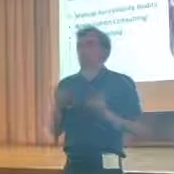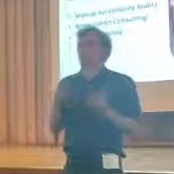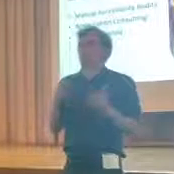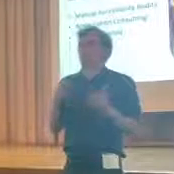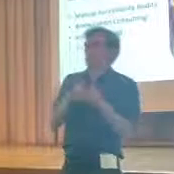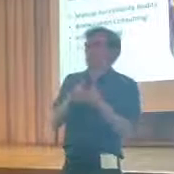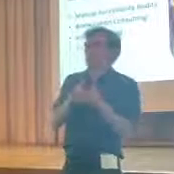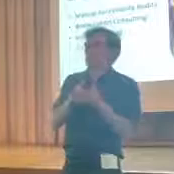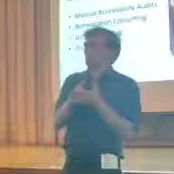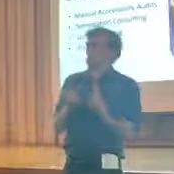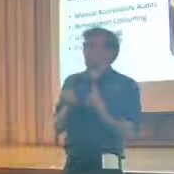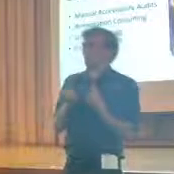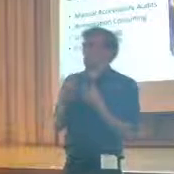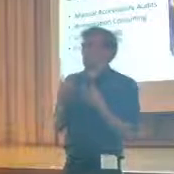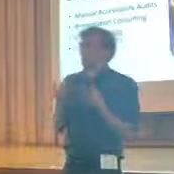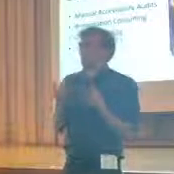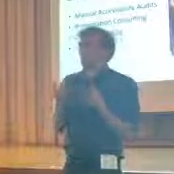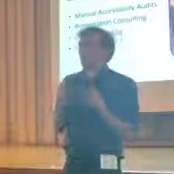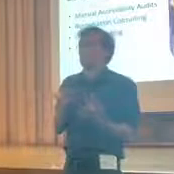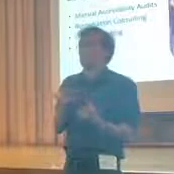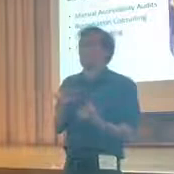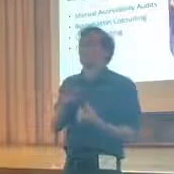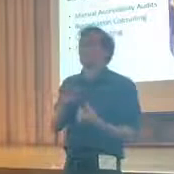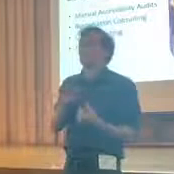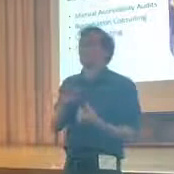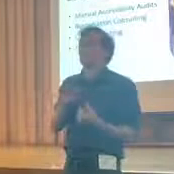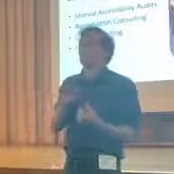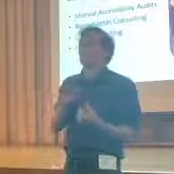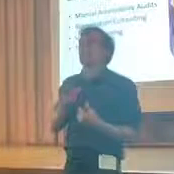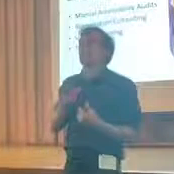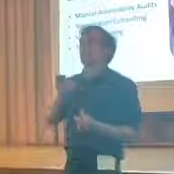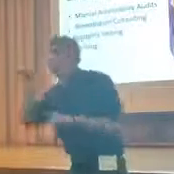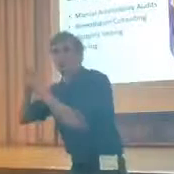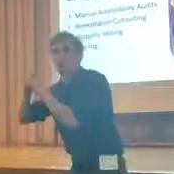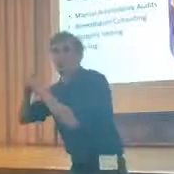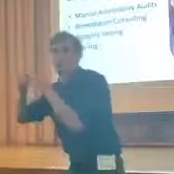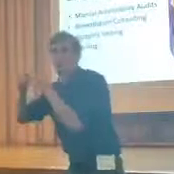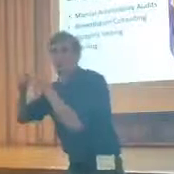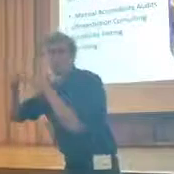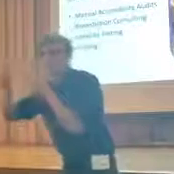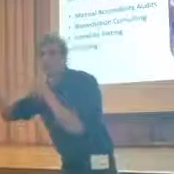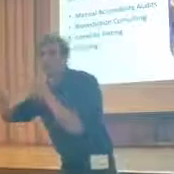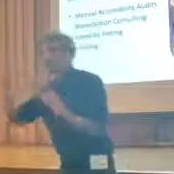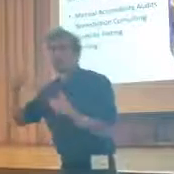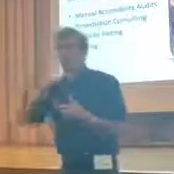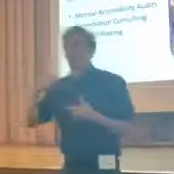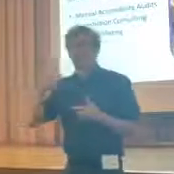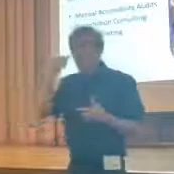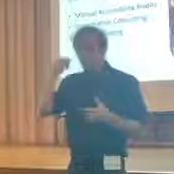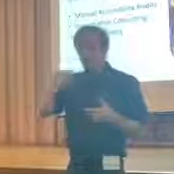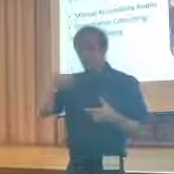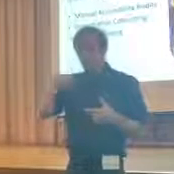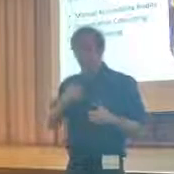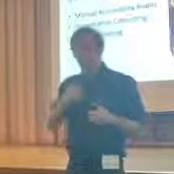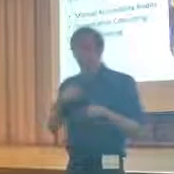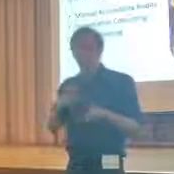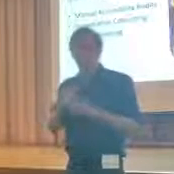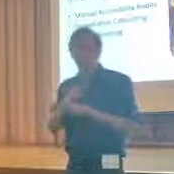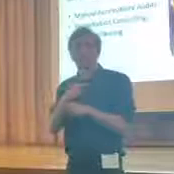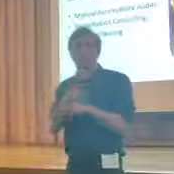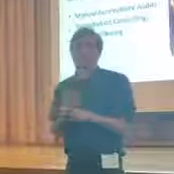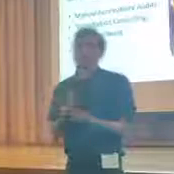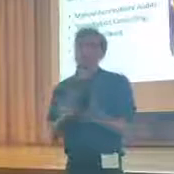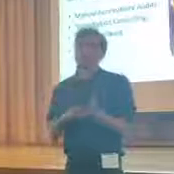figure it out. So what I noticed is that during that effort, I was watching a